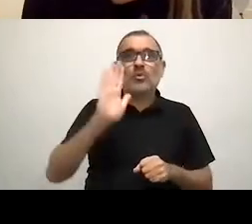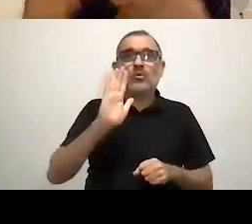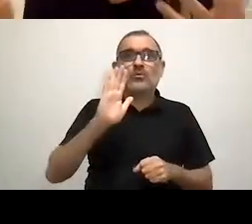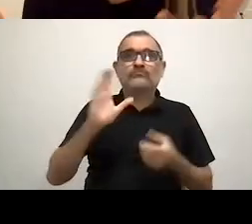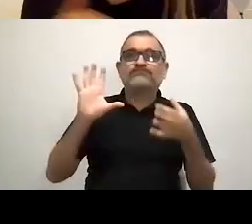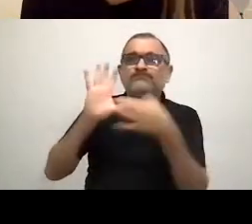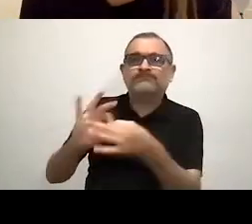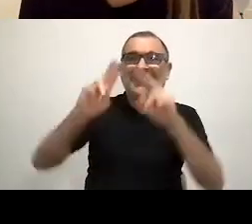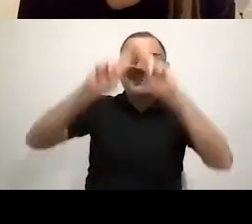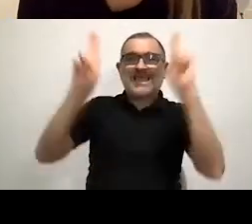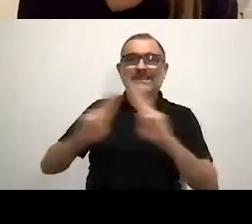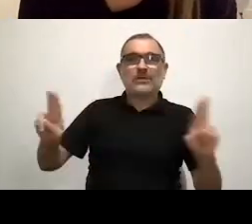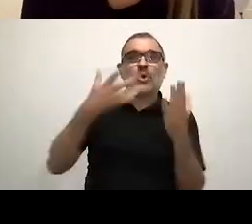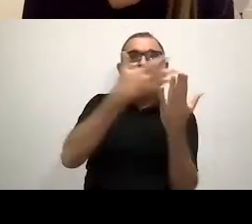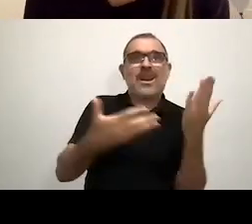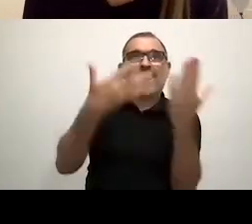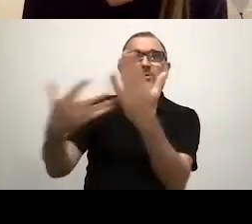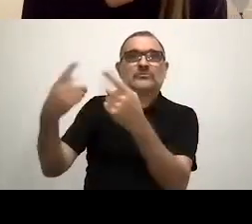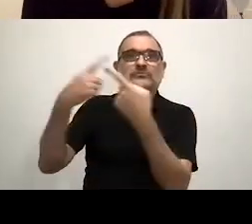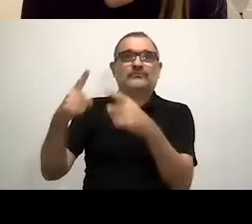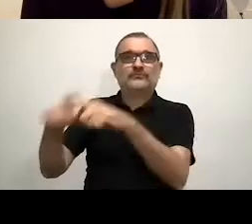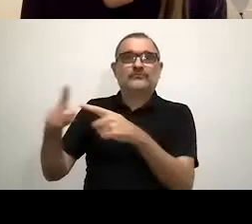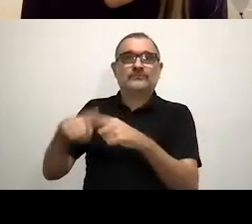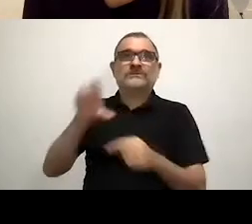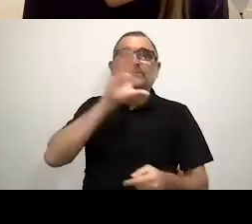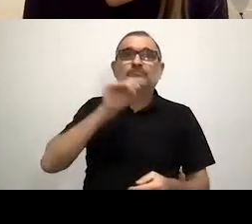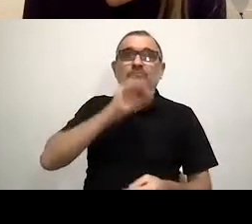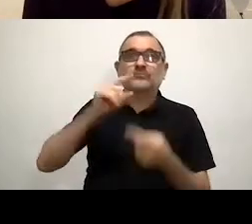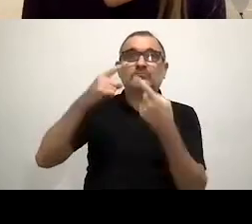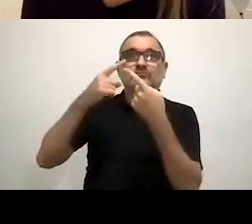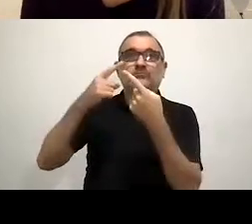And that's desired. That's not a requirement to become accredited, but it's